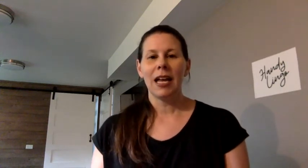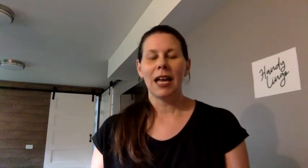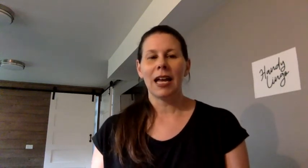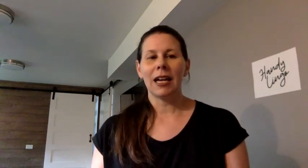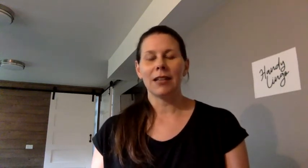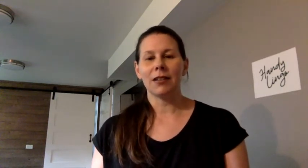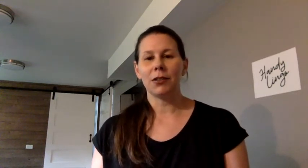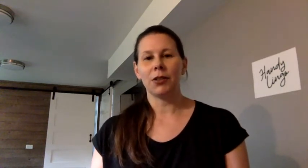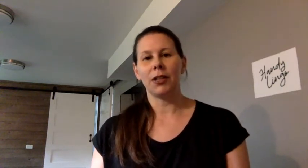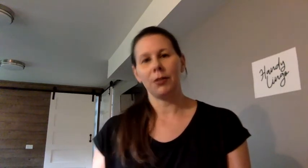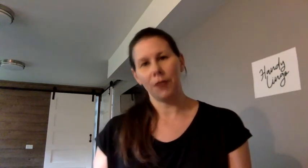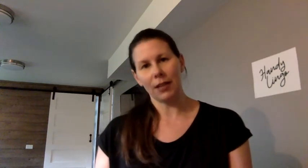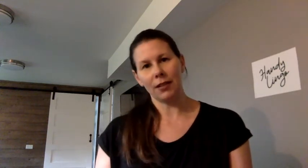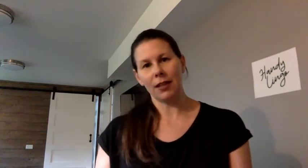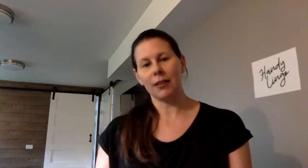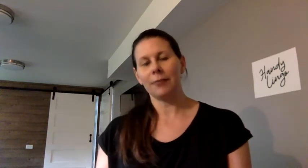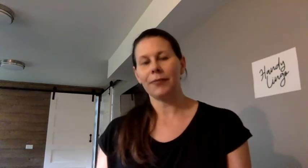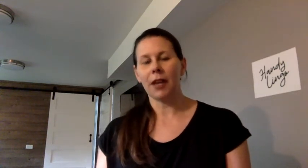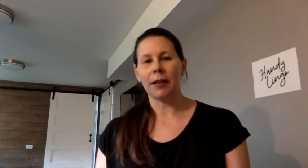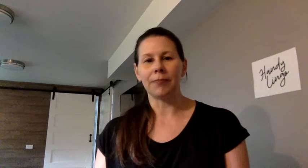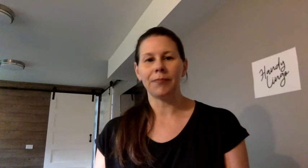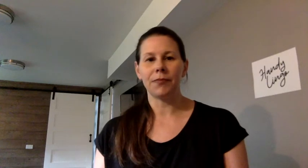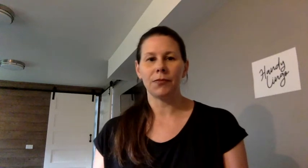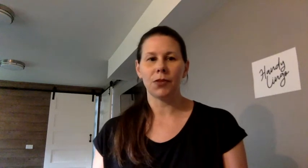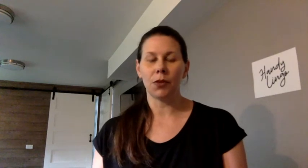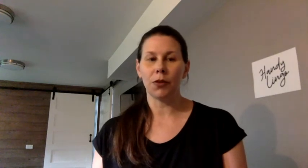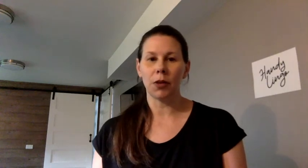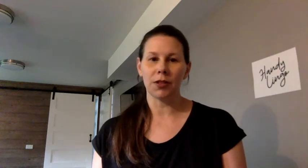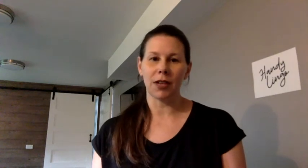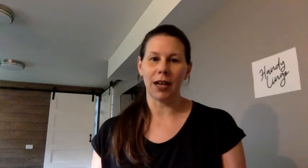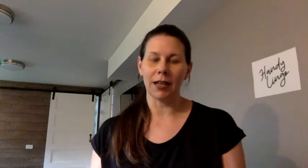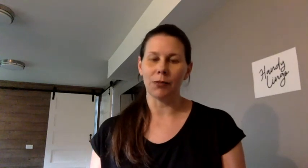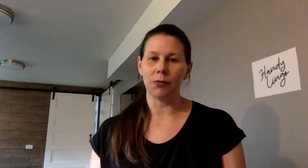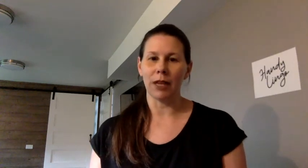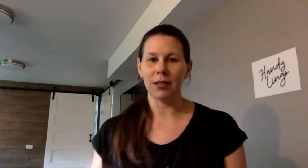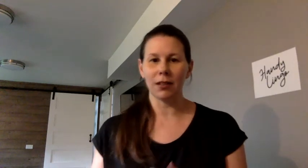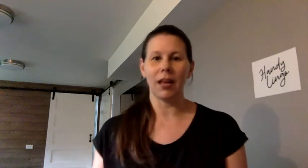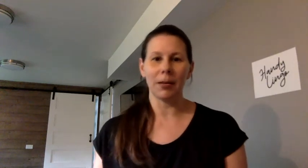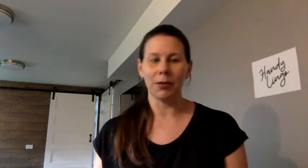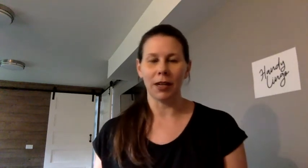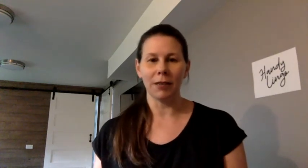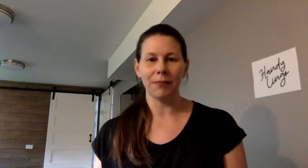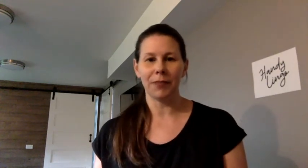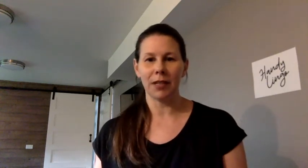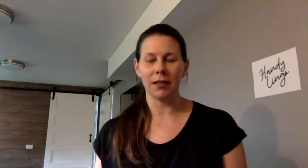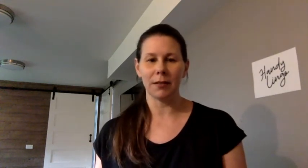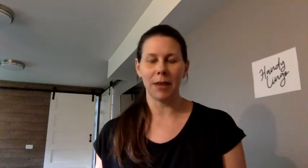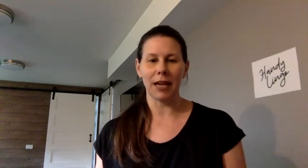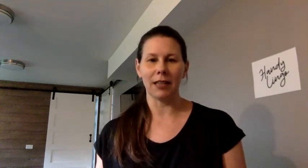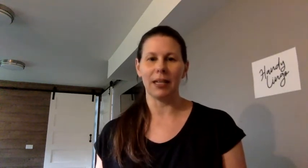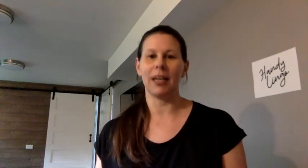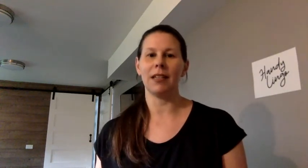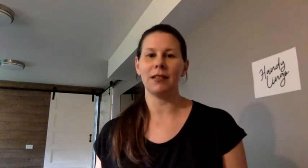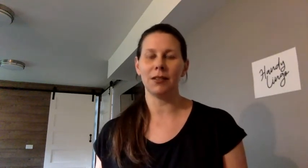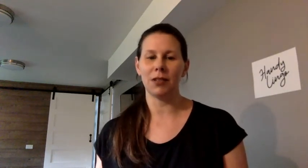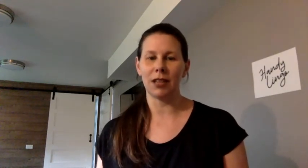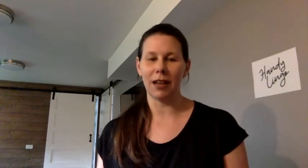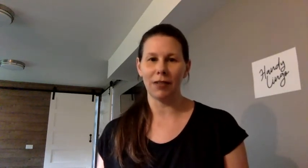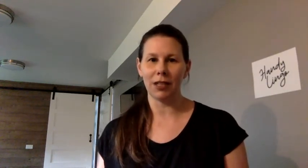And as a little girl, I was fascinated. So, of course, I ran to the library because back in the 80s, you didn't have the